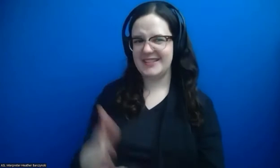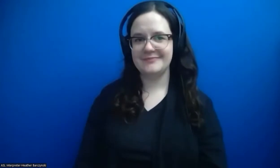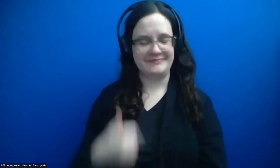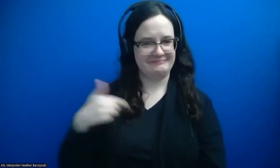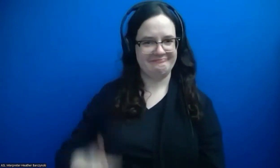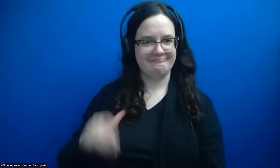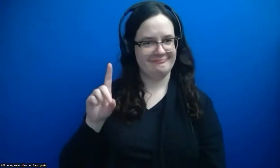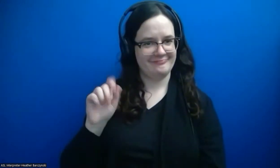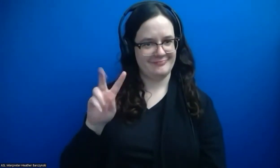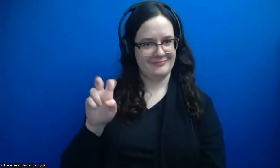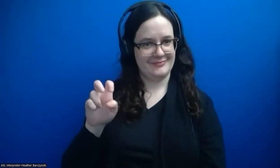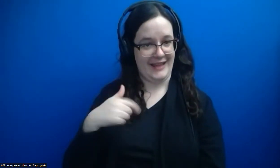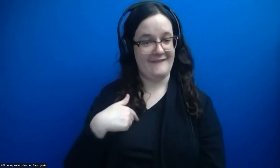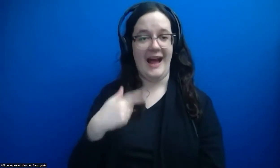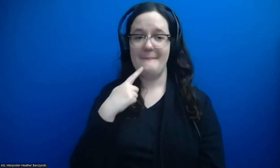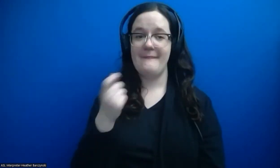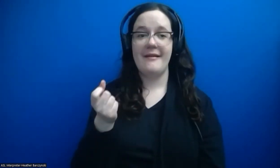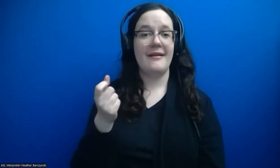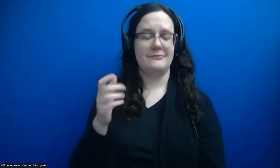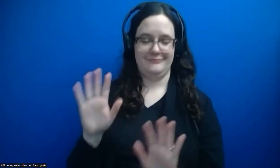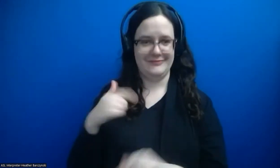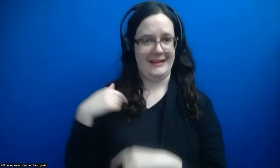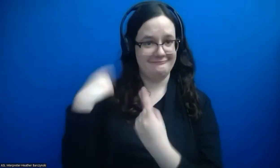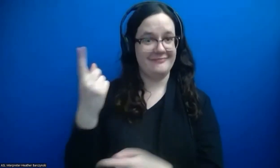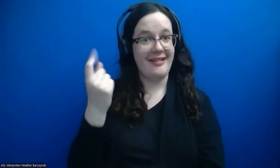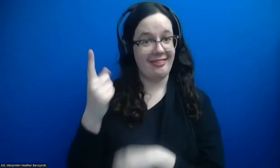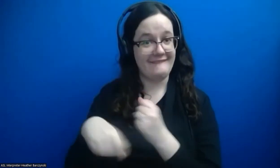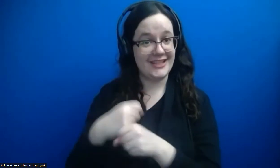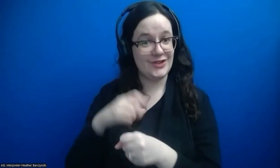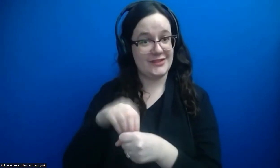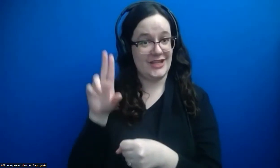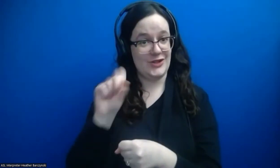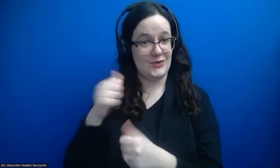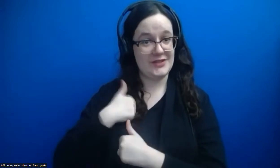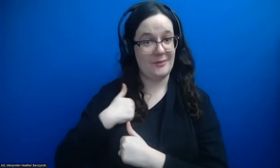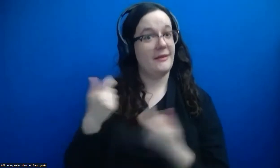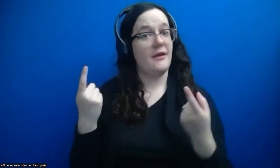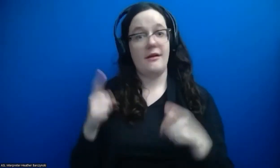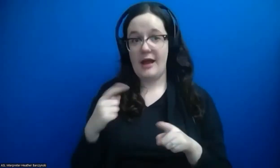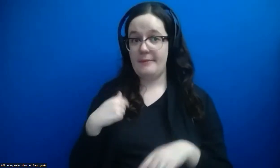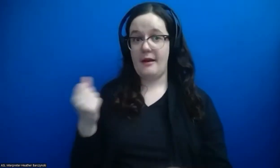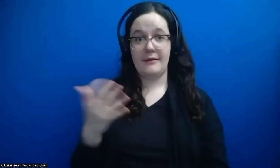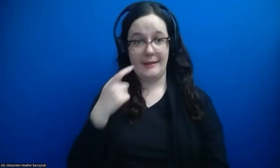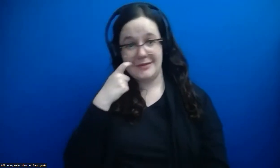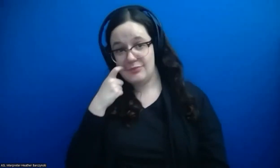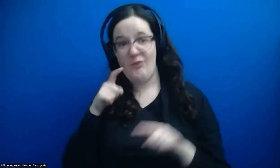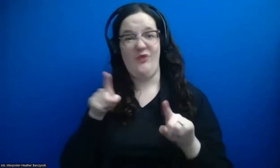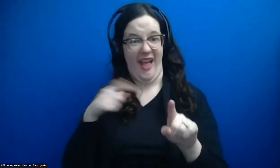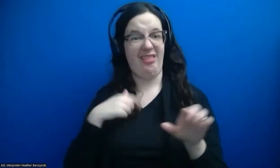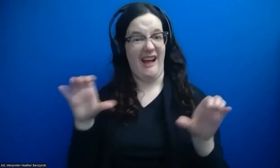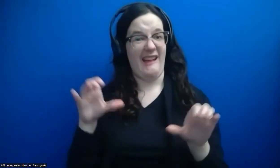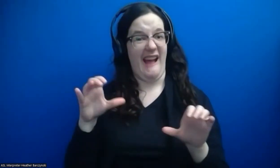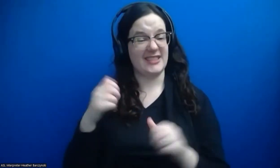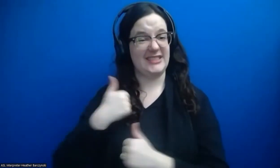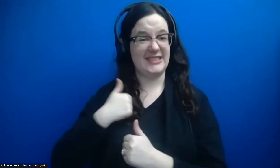I am an 11-year veteran of the United States Army. I actually fell into my gambling addiction while I was on active duty and stationed